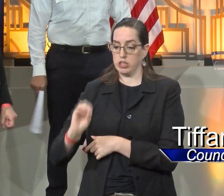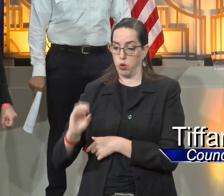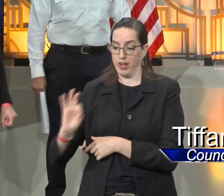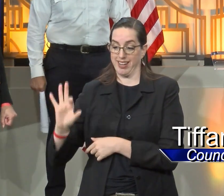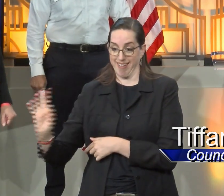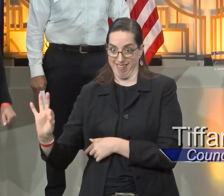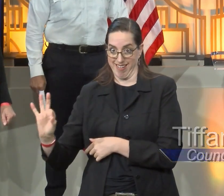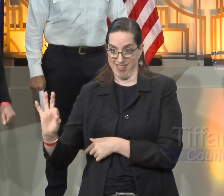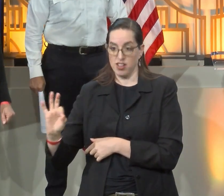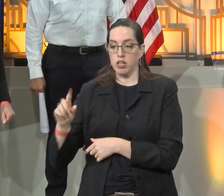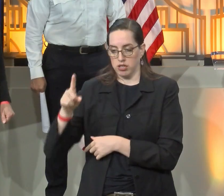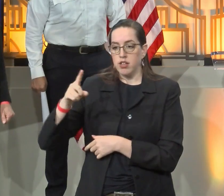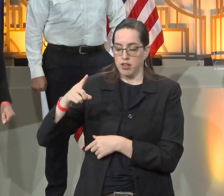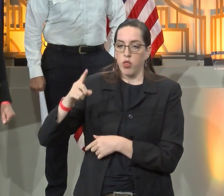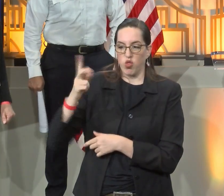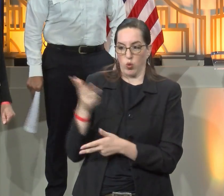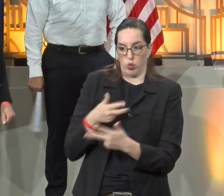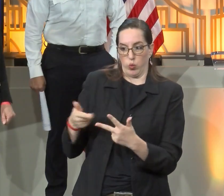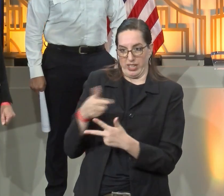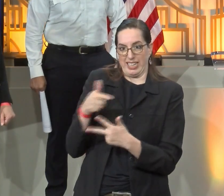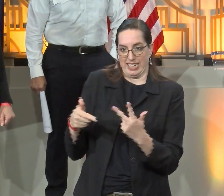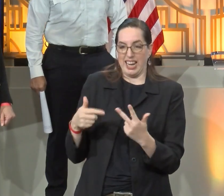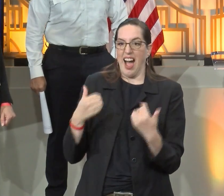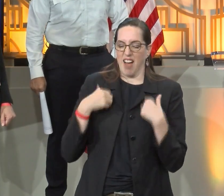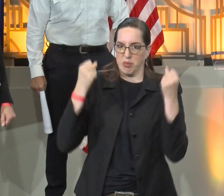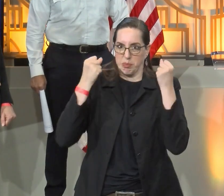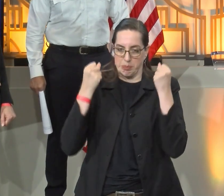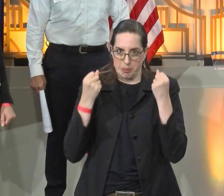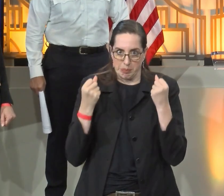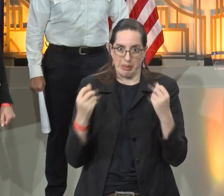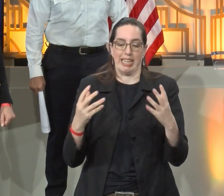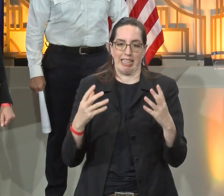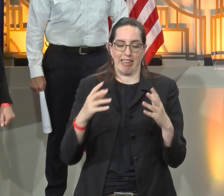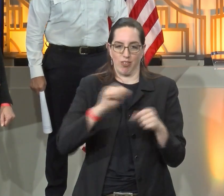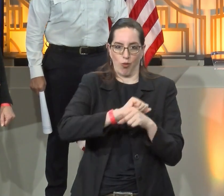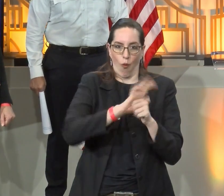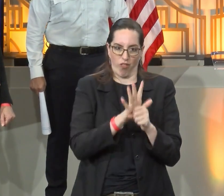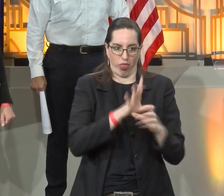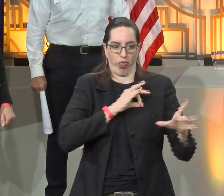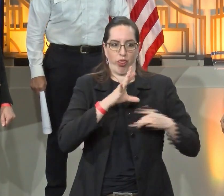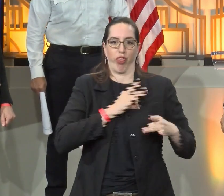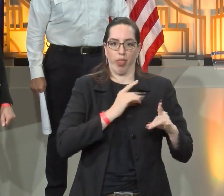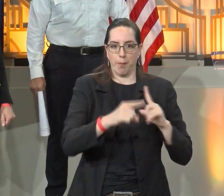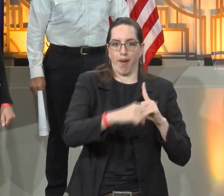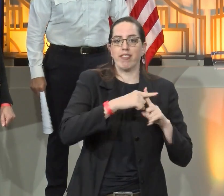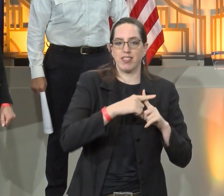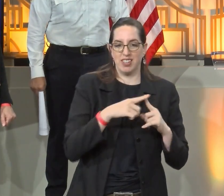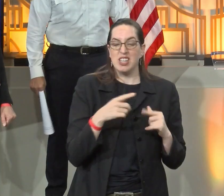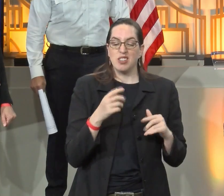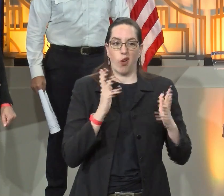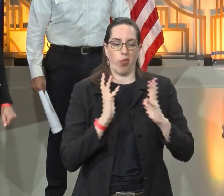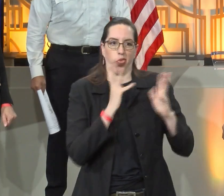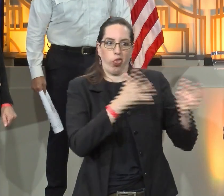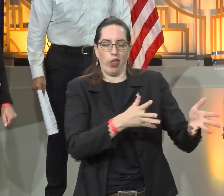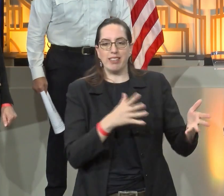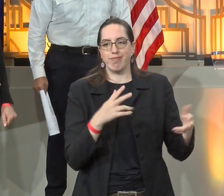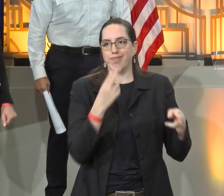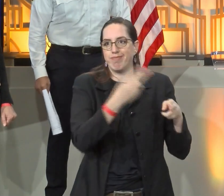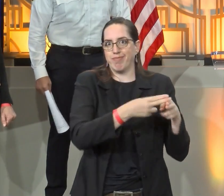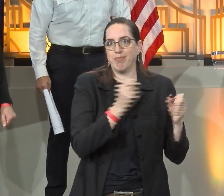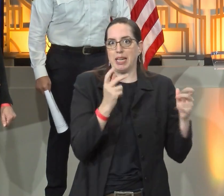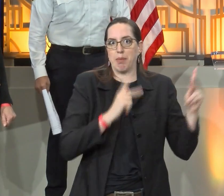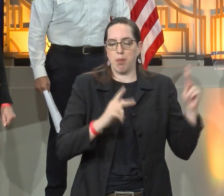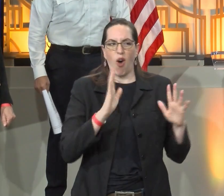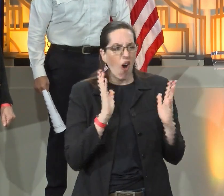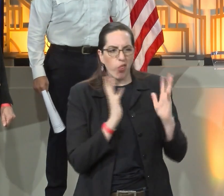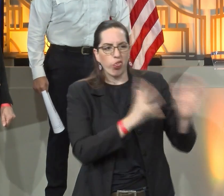77099 are leading the city in positives in District F. So historically, we've been known as the forgotten district, and I can tell the residents